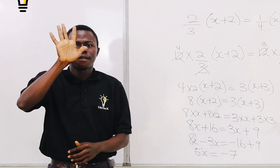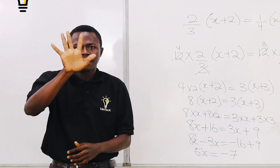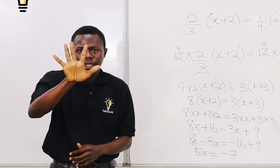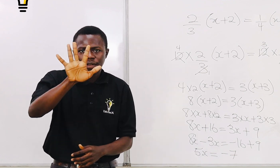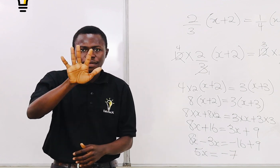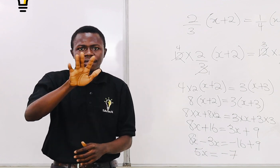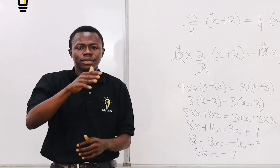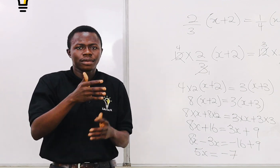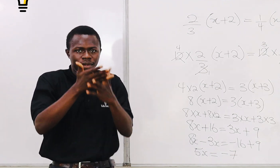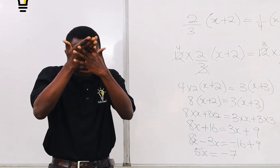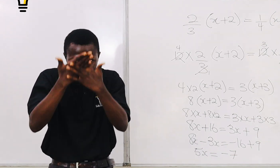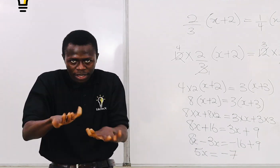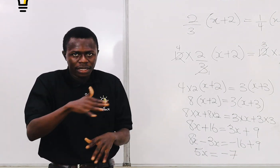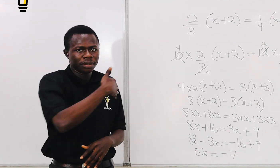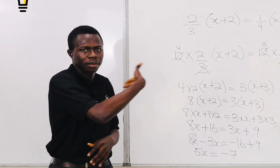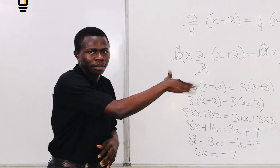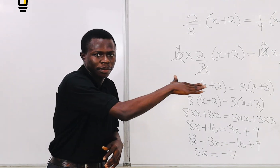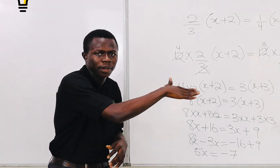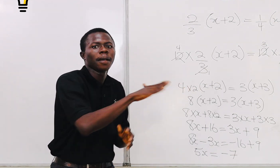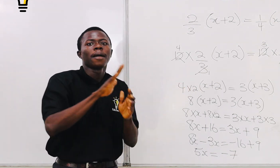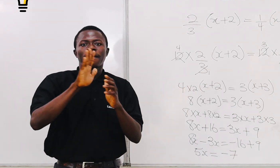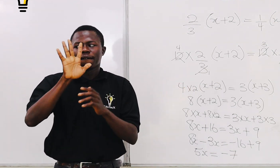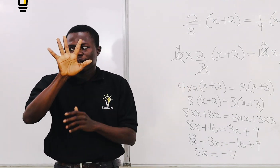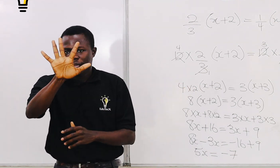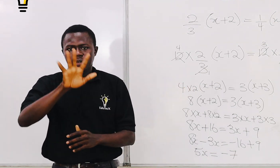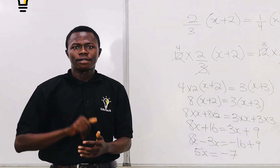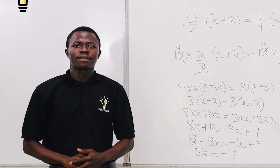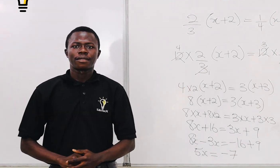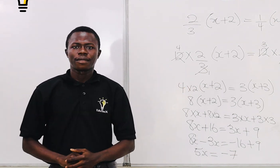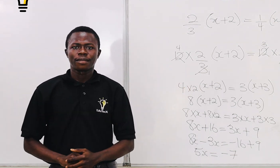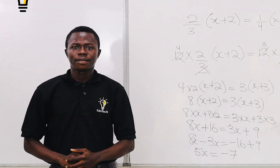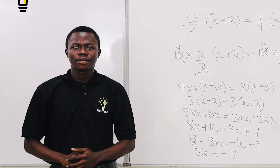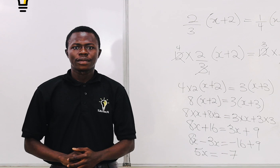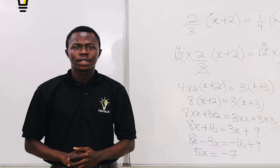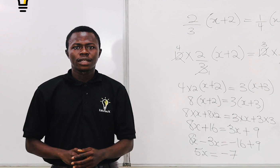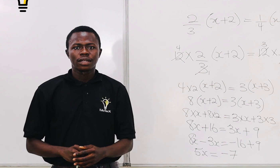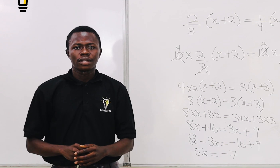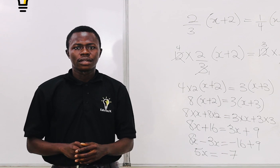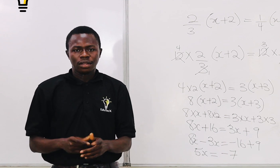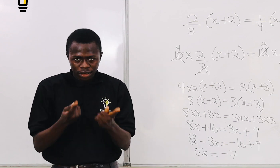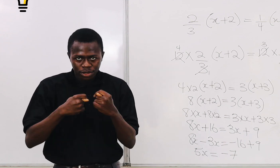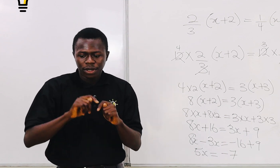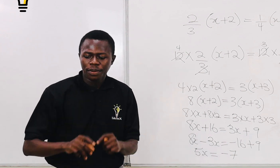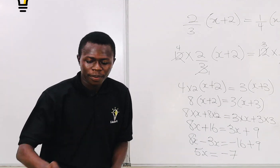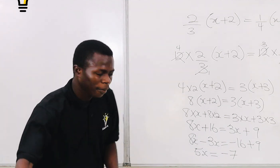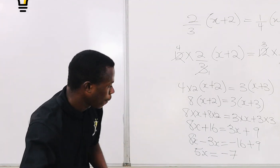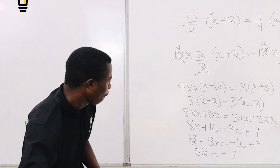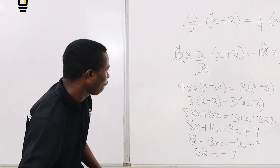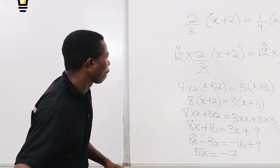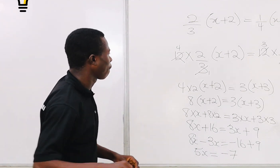5. So we divide the left hand side and the right hand side by 5. So let's try that